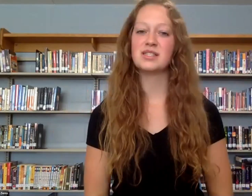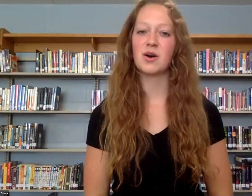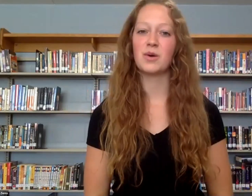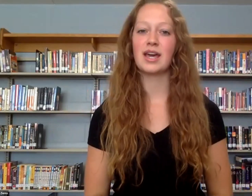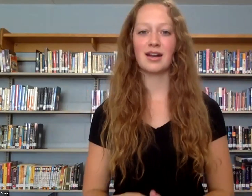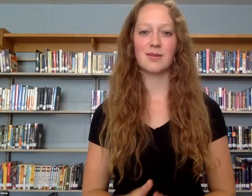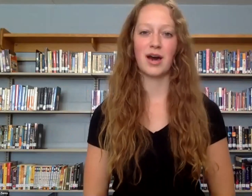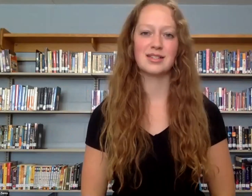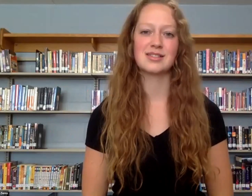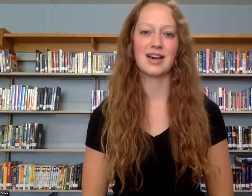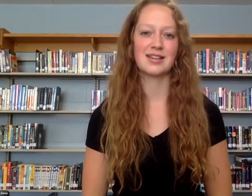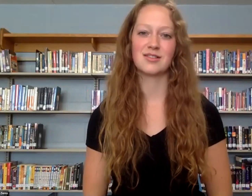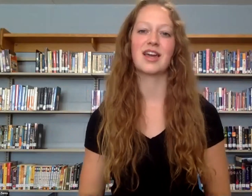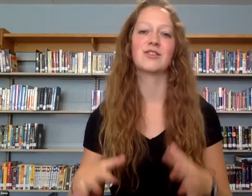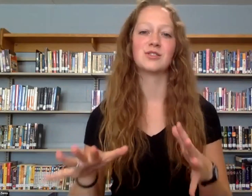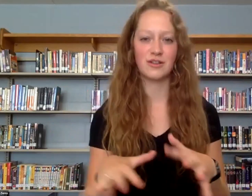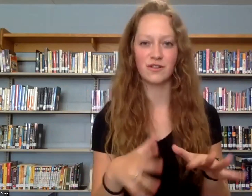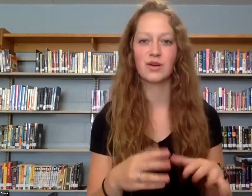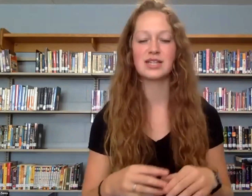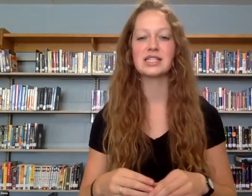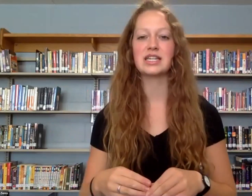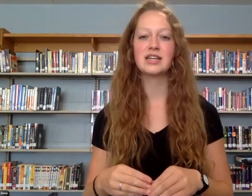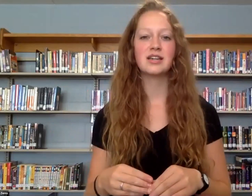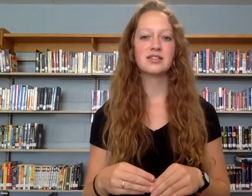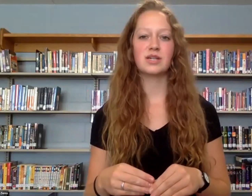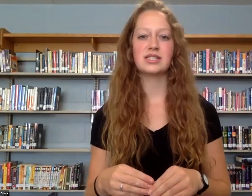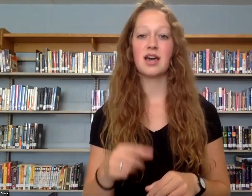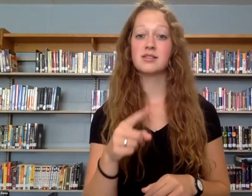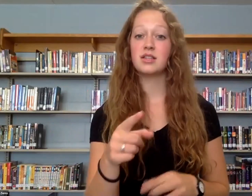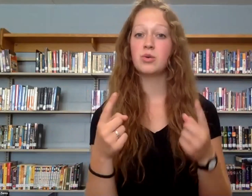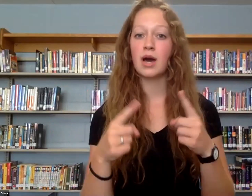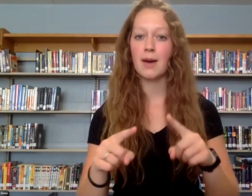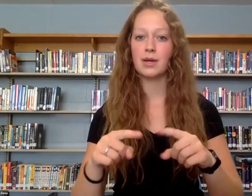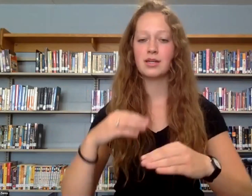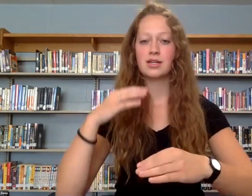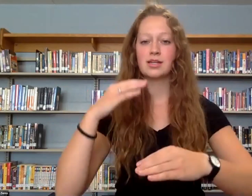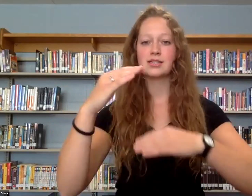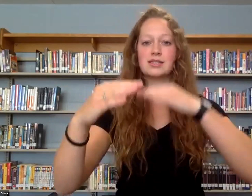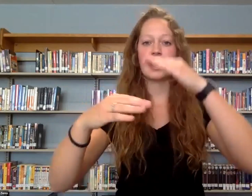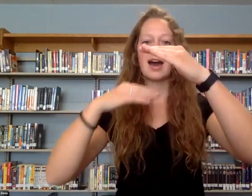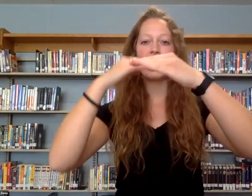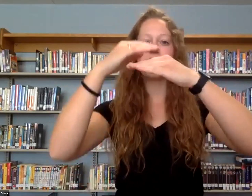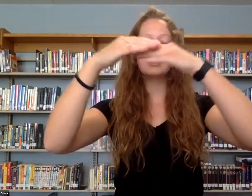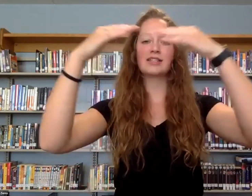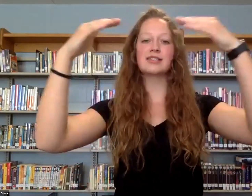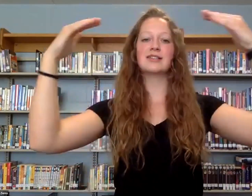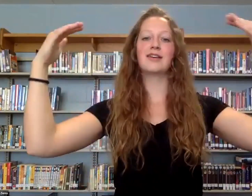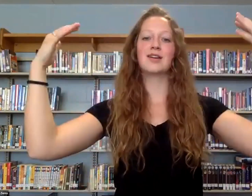so he kind of combines the signs all together so they flow nicely. So he says, you happen, skies,